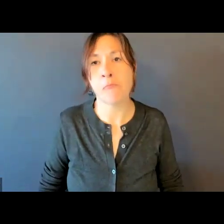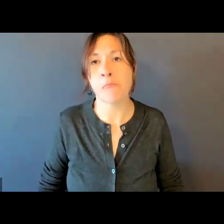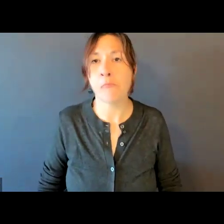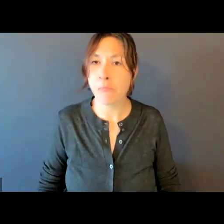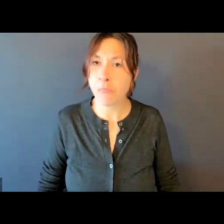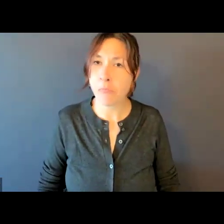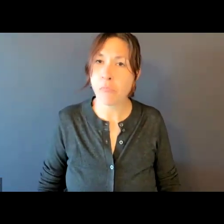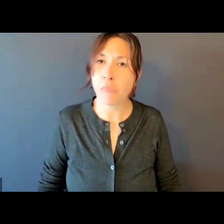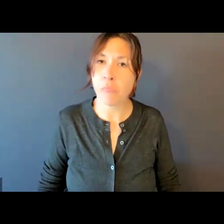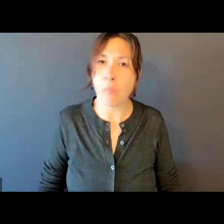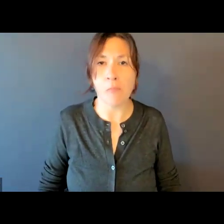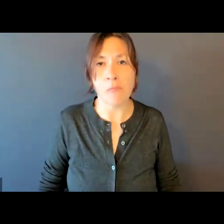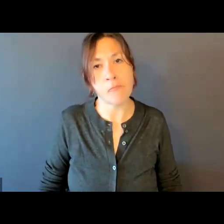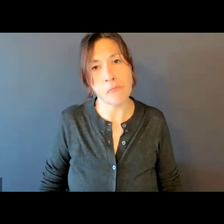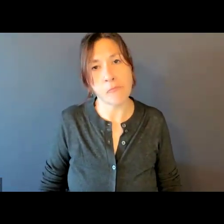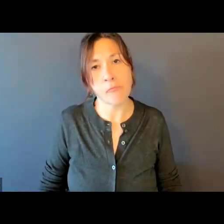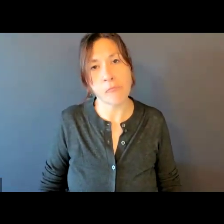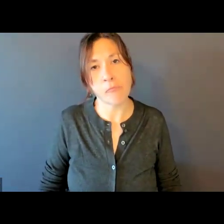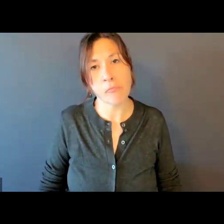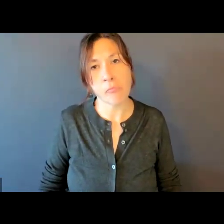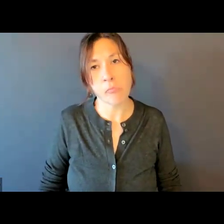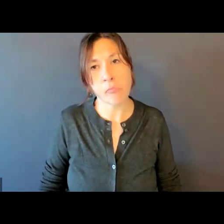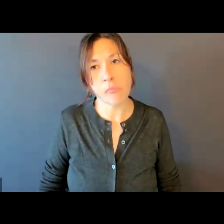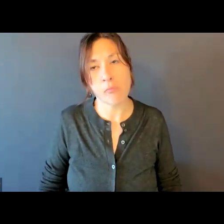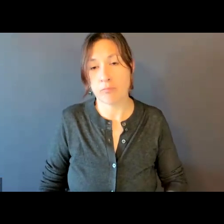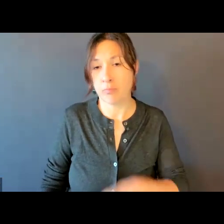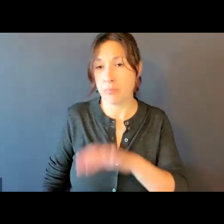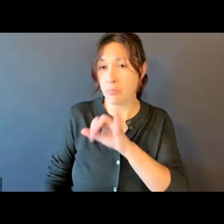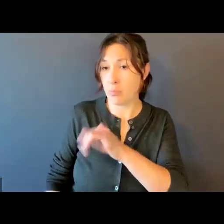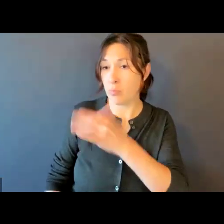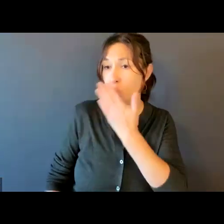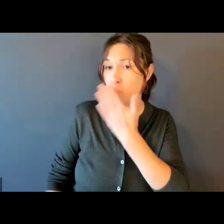So there's, good question. Thank you. We do,